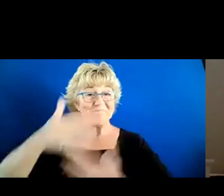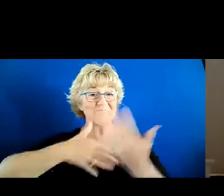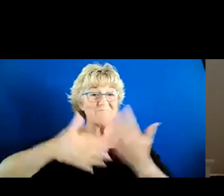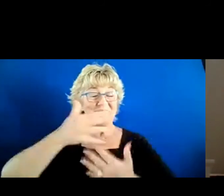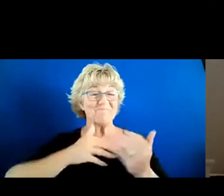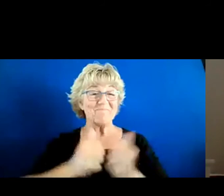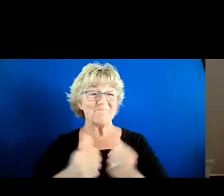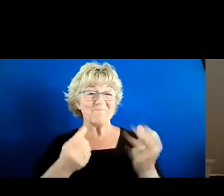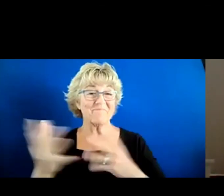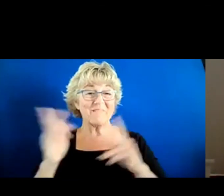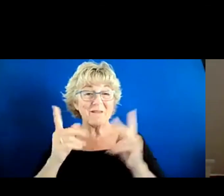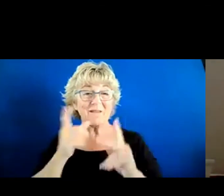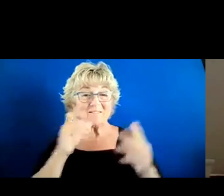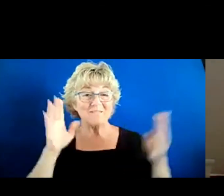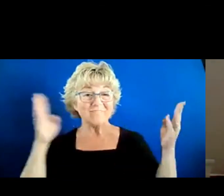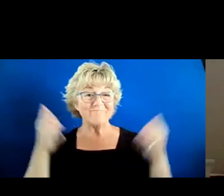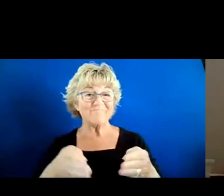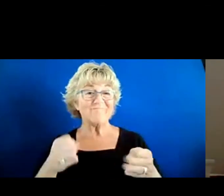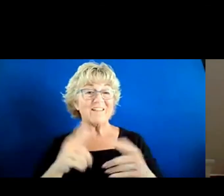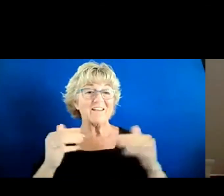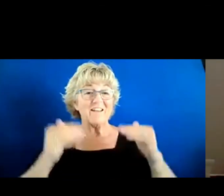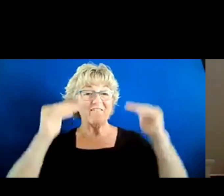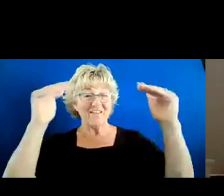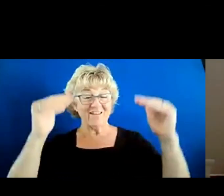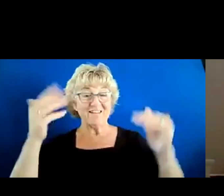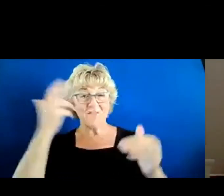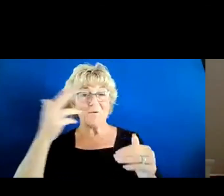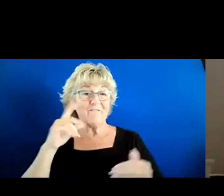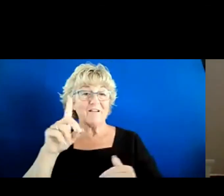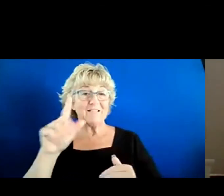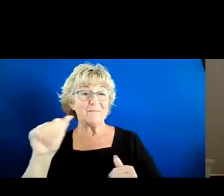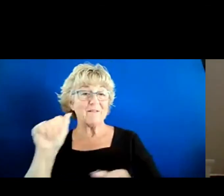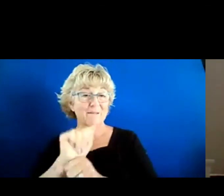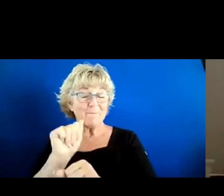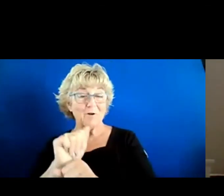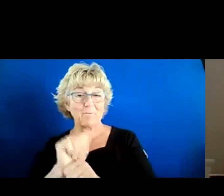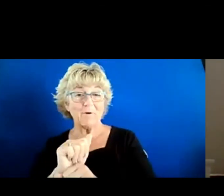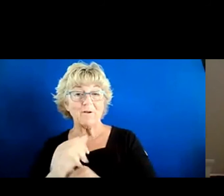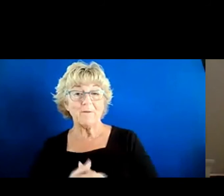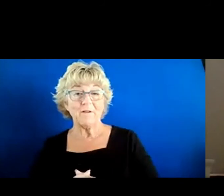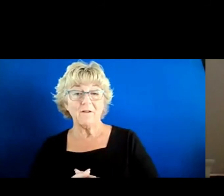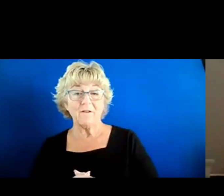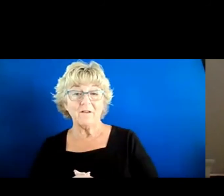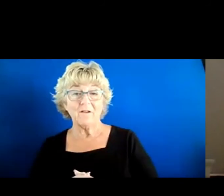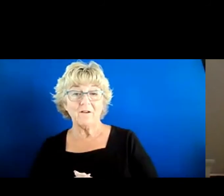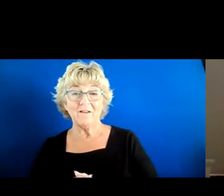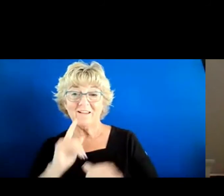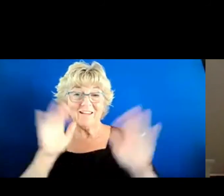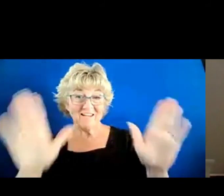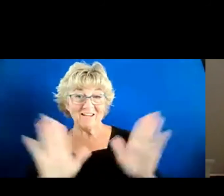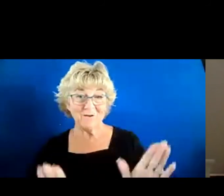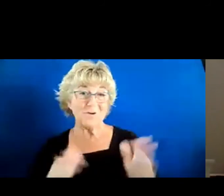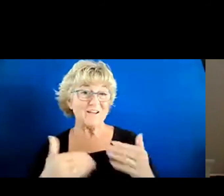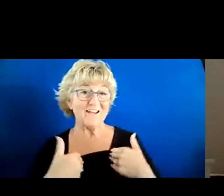of people who were dedicated to advancing the cause of disability employment, it'd be great to have